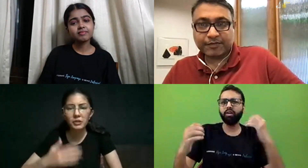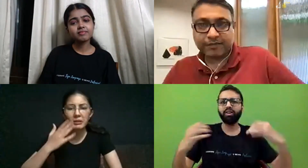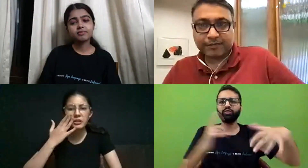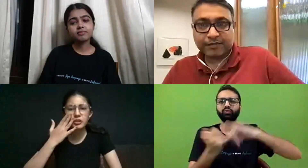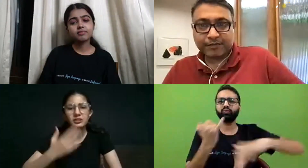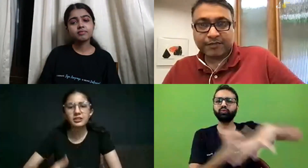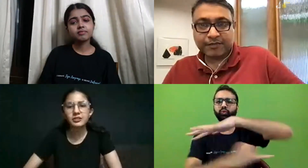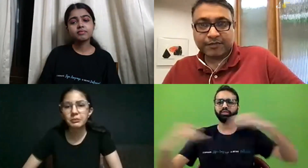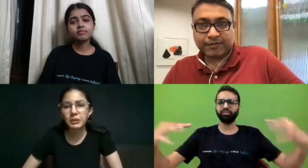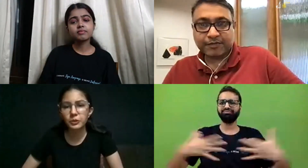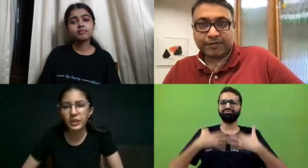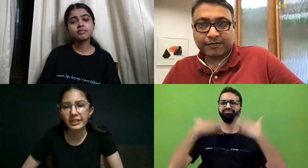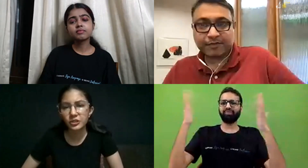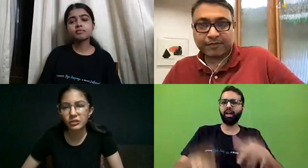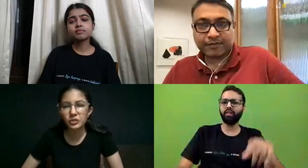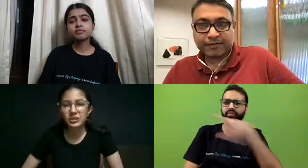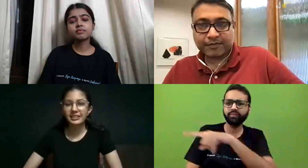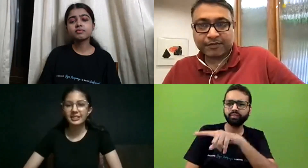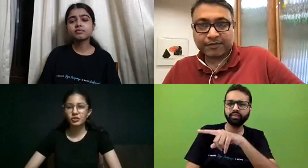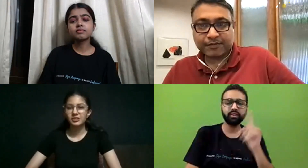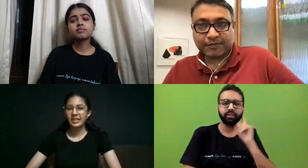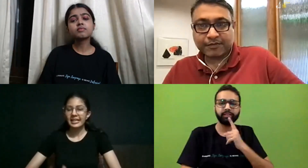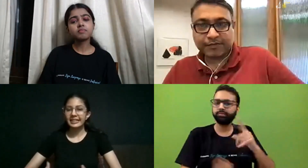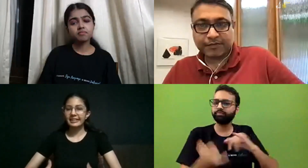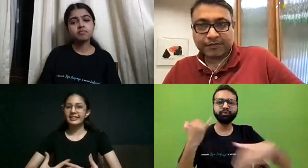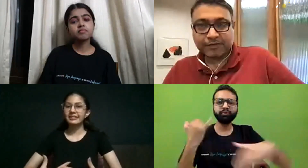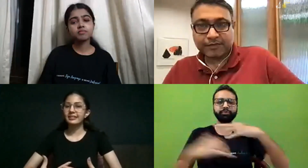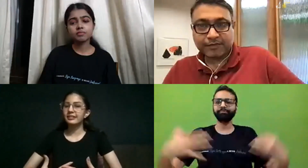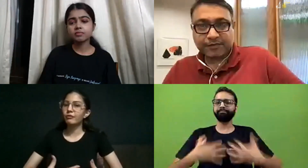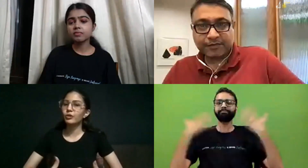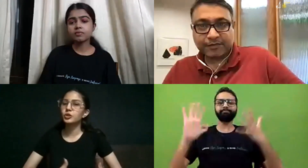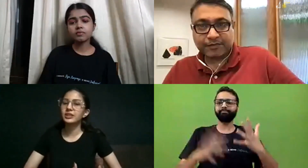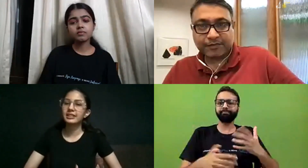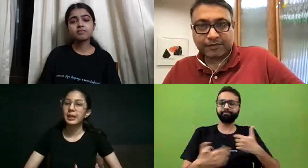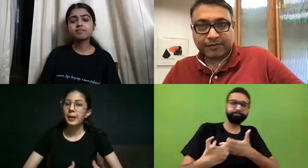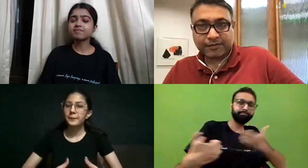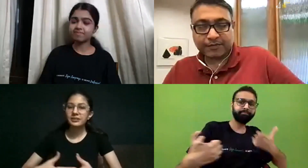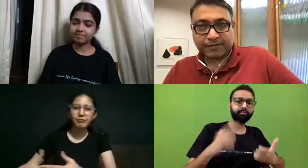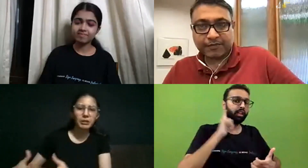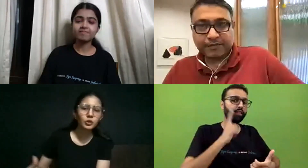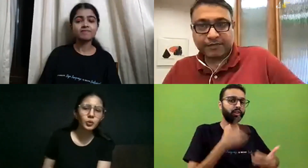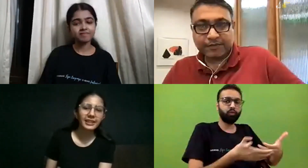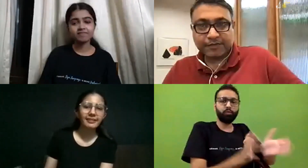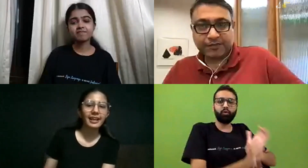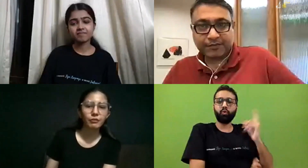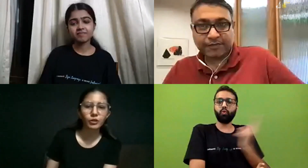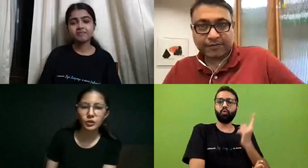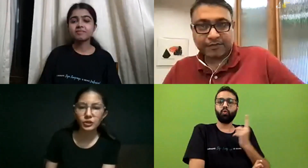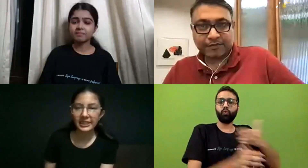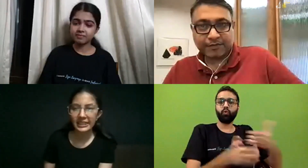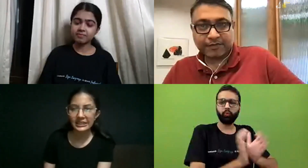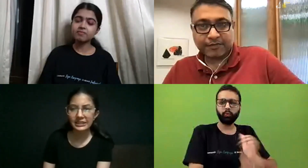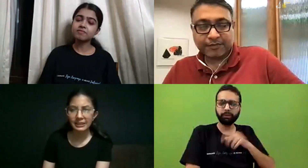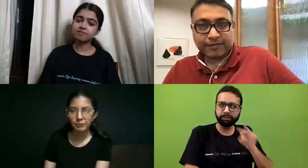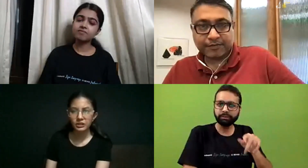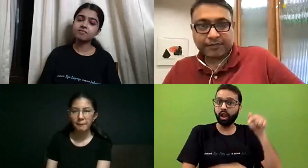They thought maybe it's just the hearing people, and the society just getting that from the society. But deaf people don't get that from the